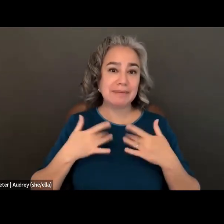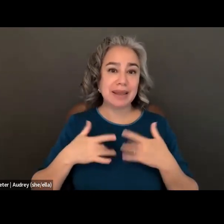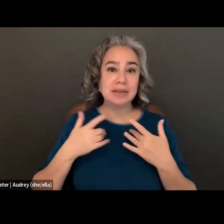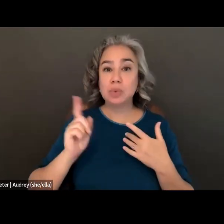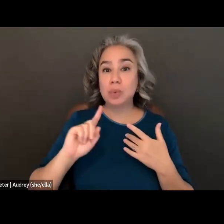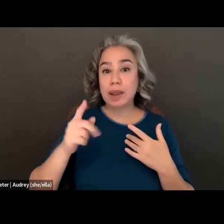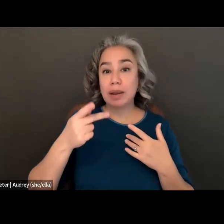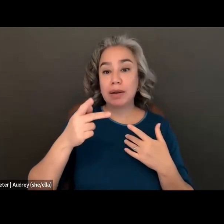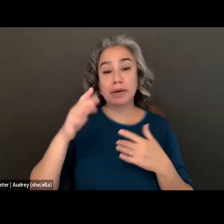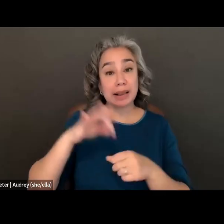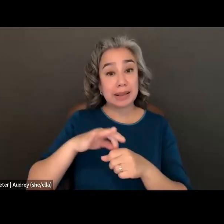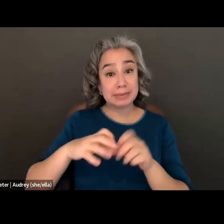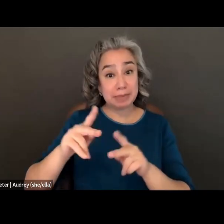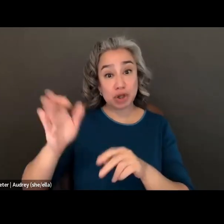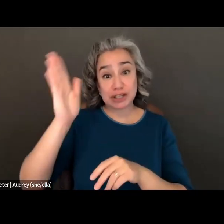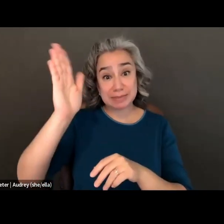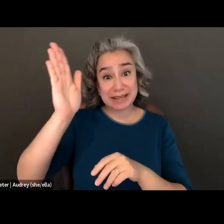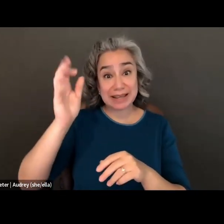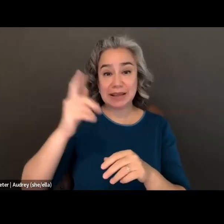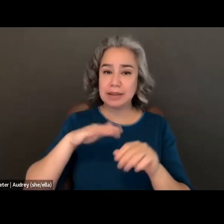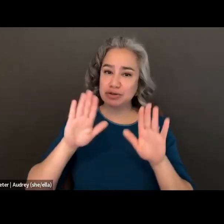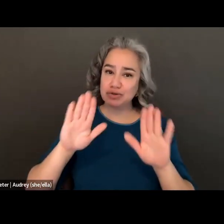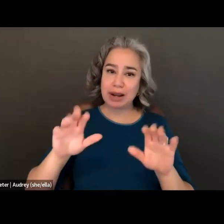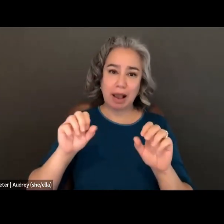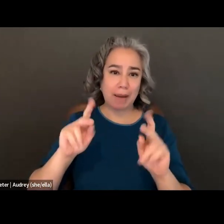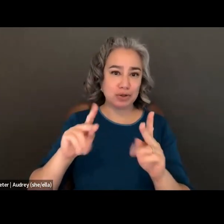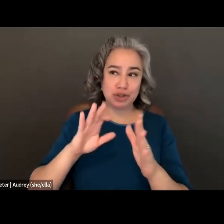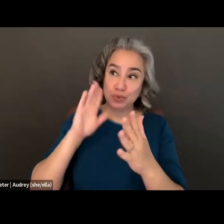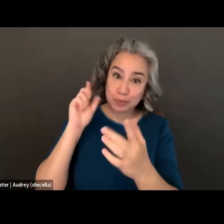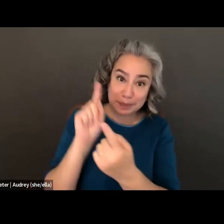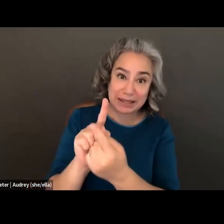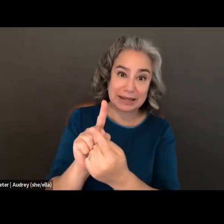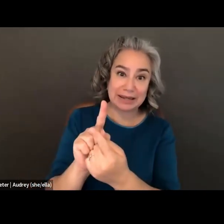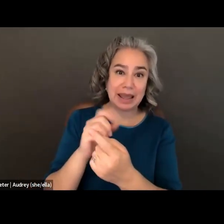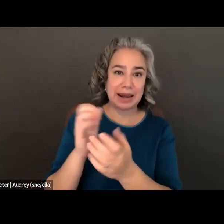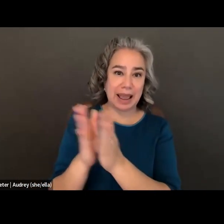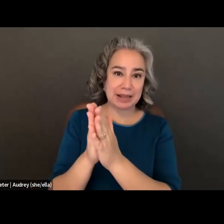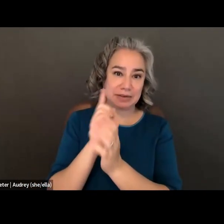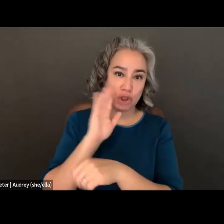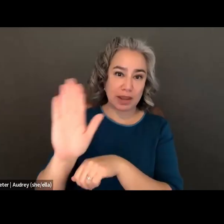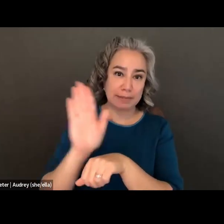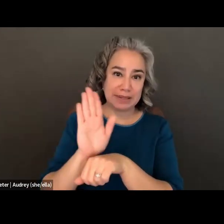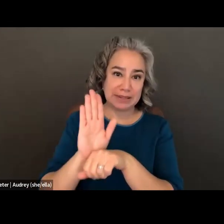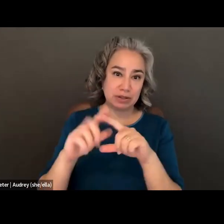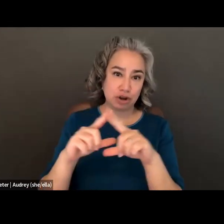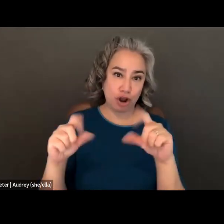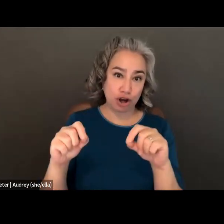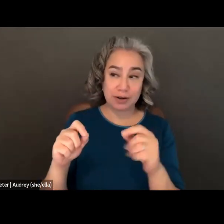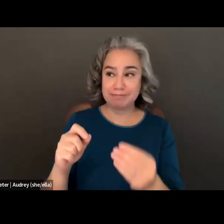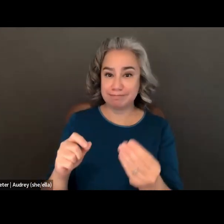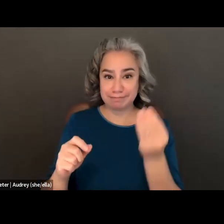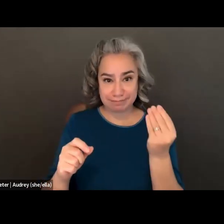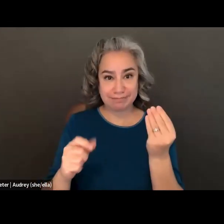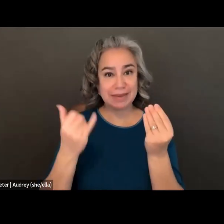are speaking or present, as those are great opportunities for an initial touch point and to ask for a business card. Then you have an